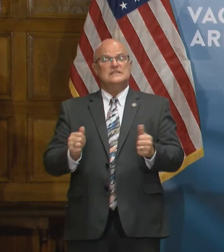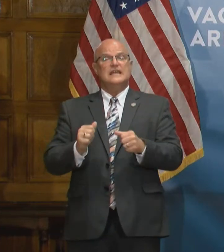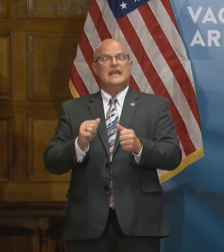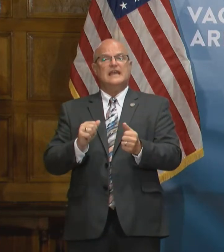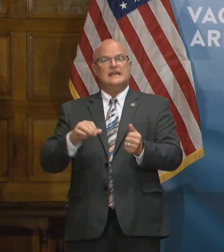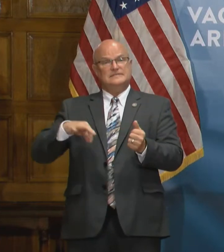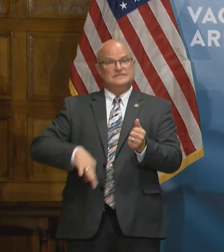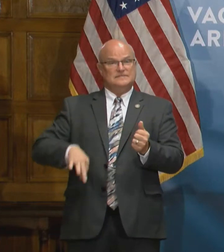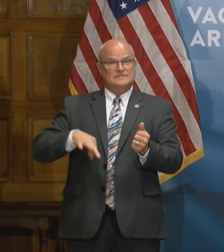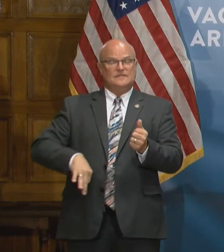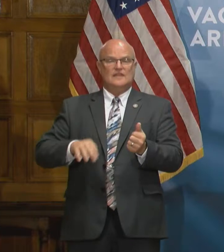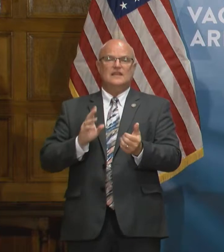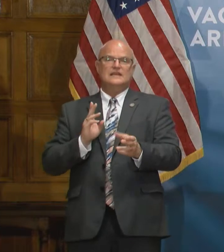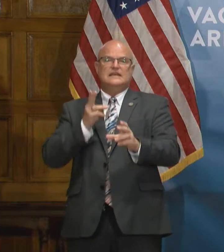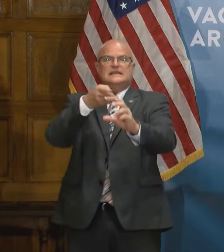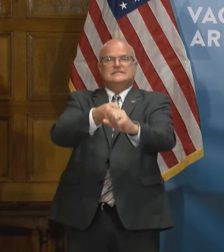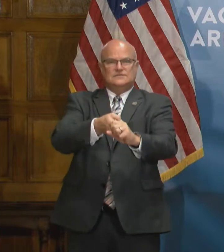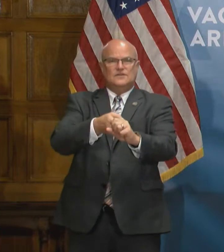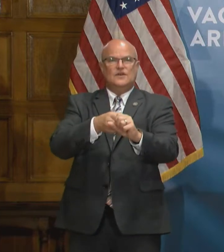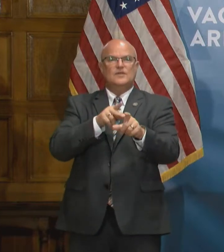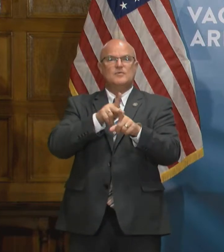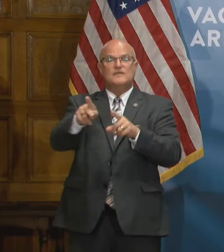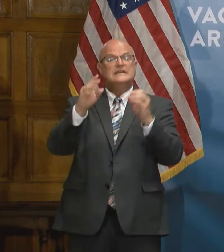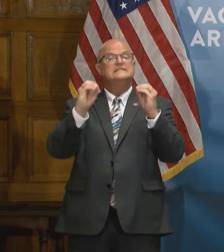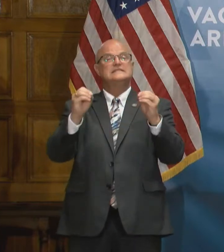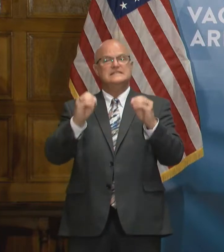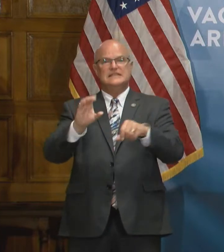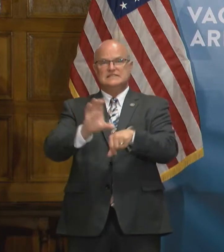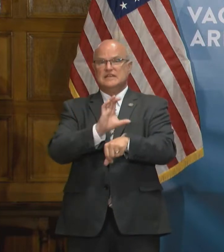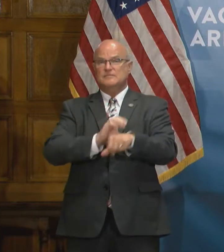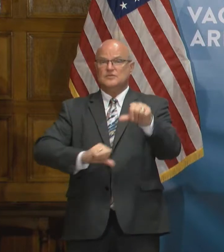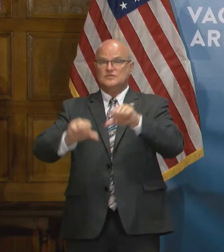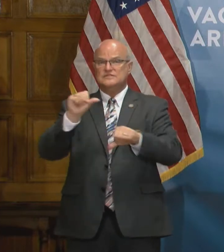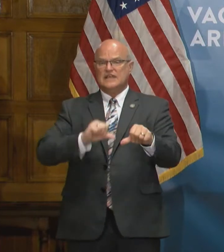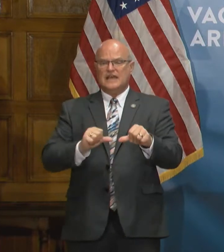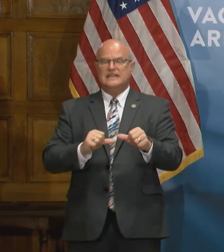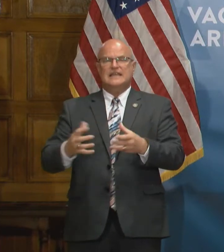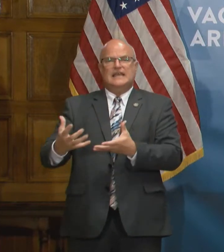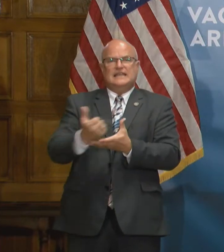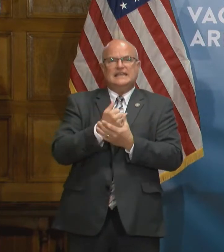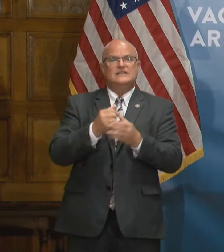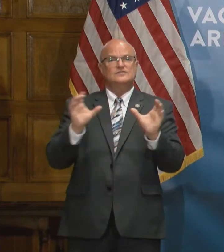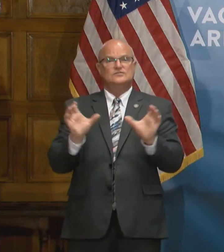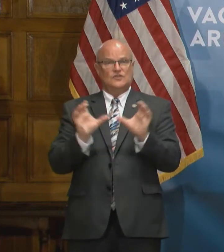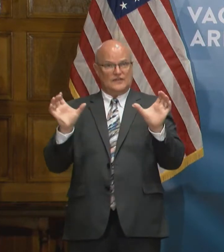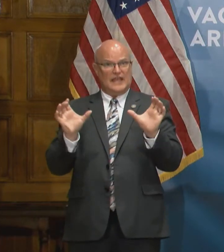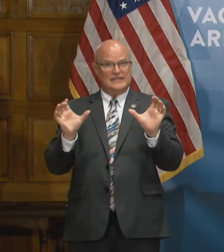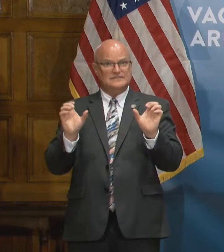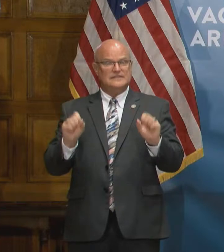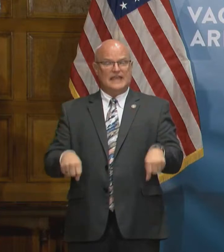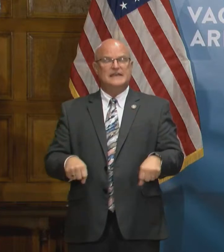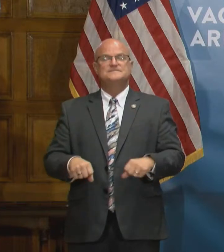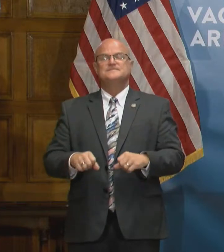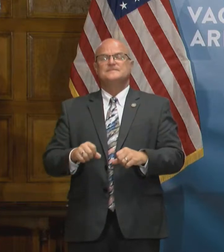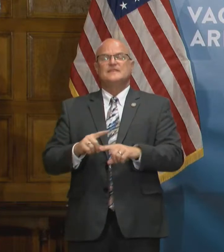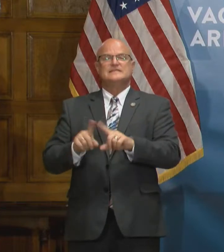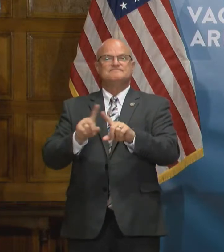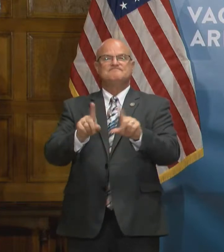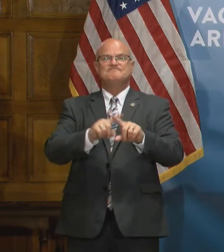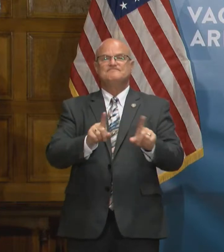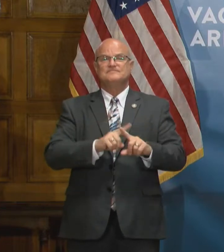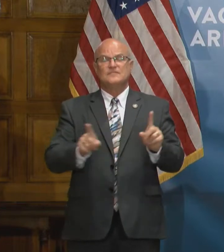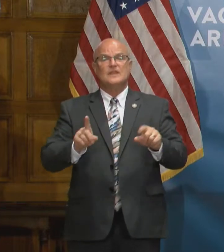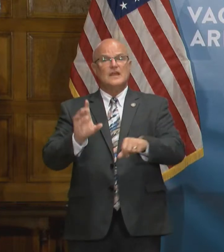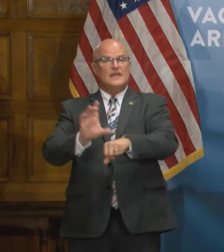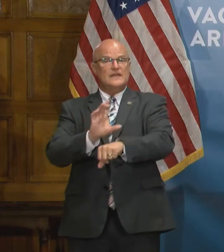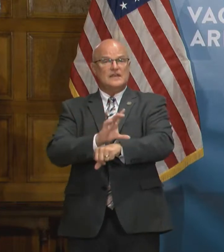use to get into the profession, to teach computer science, and to earn a certification. The